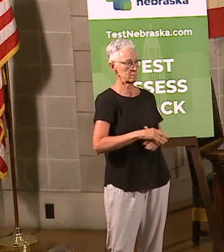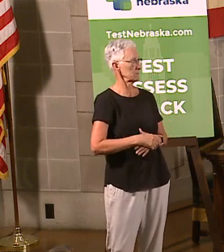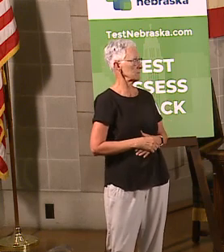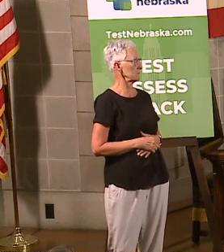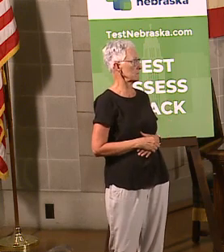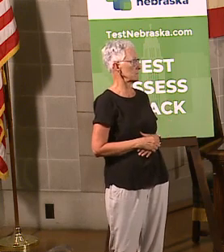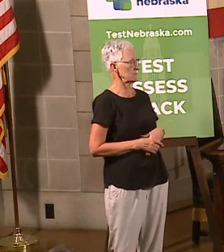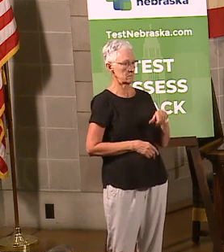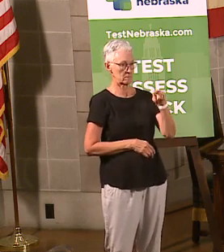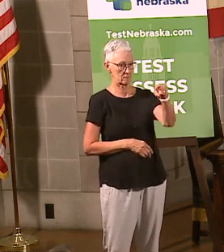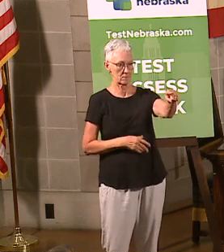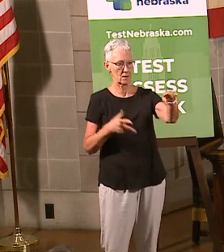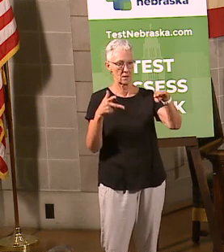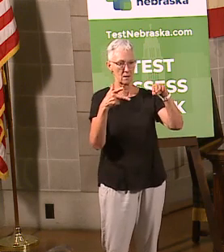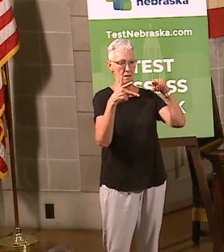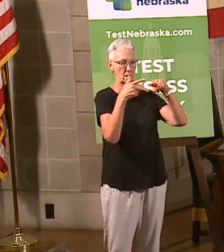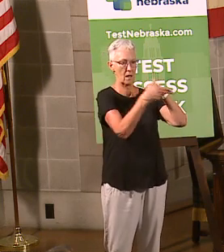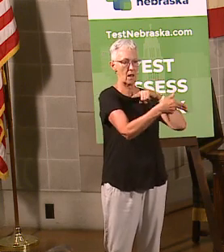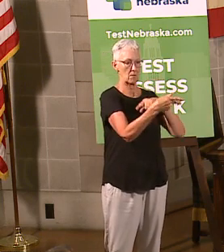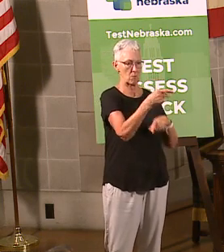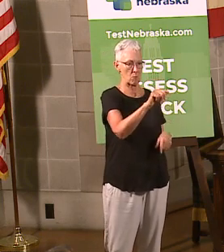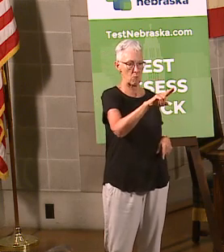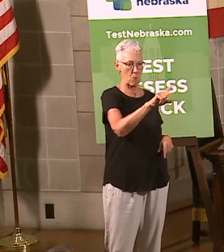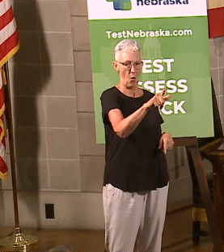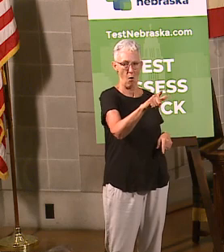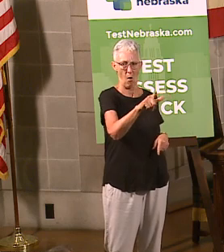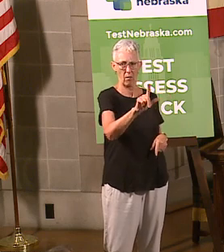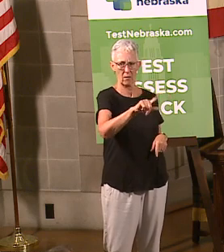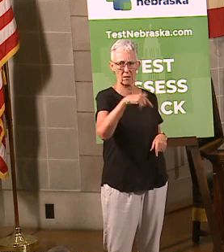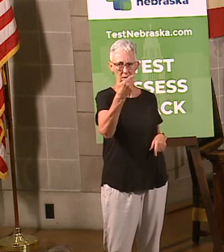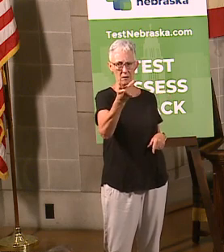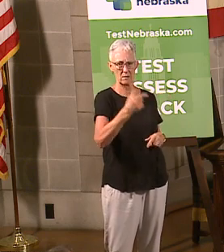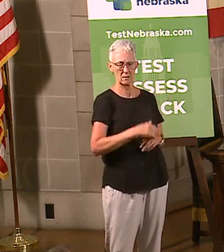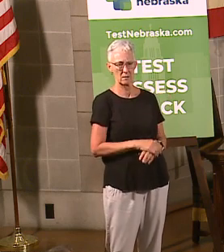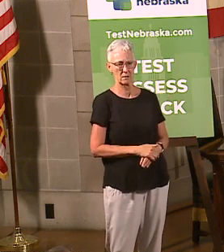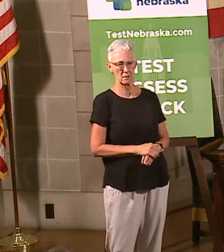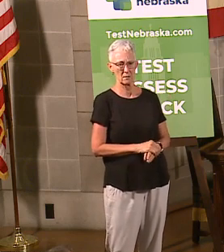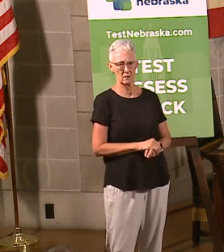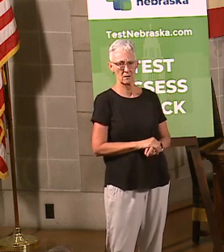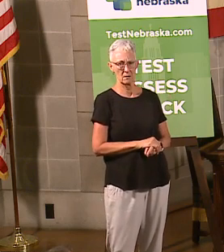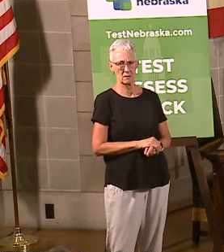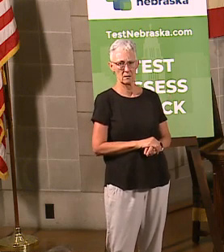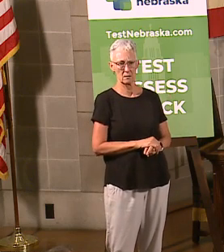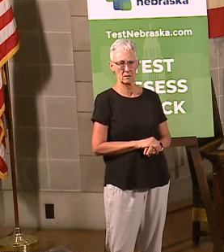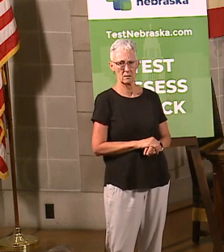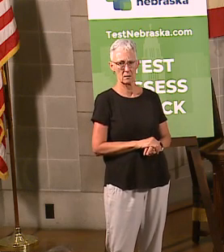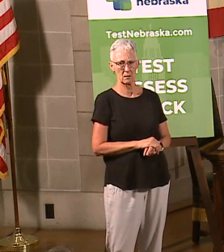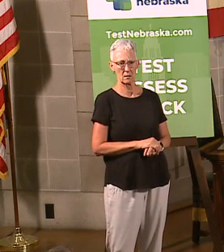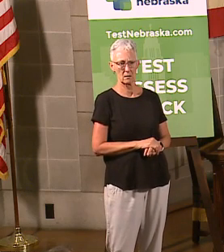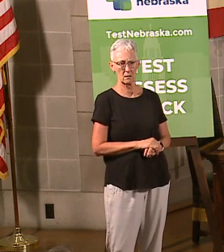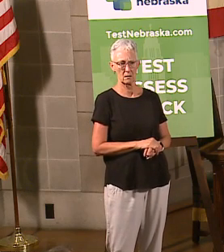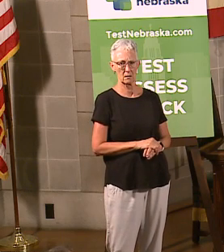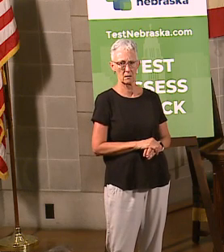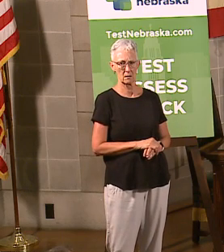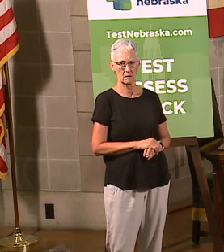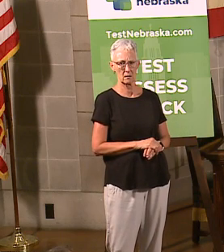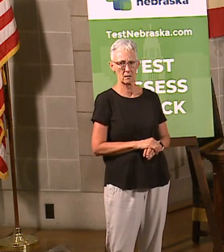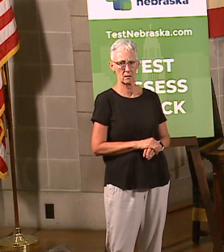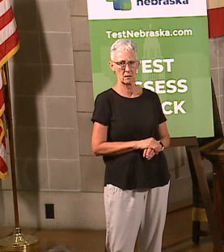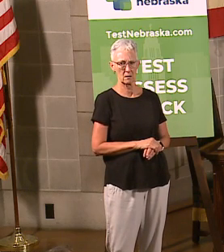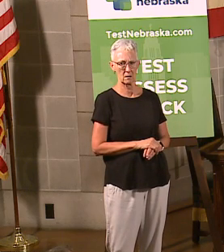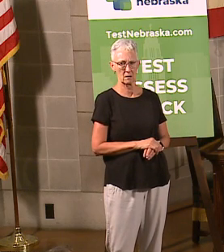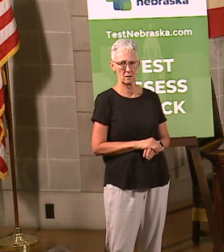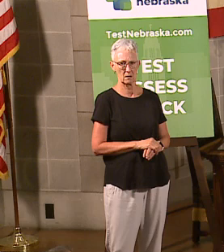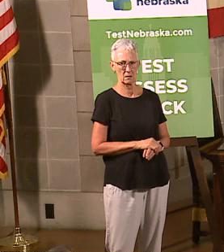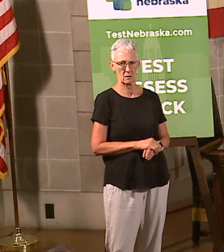All right, Paul, I'm cutting you off because we got to go to somebody else. We'll come back to you if we run out of questions. Brandon? Just for clarification, so it was 10 people at one point, then